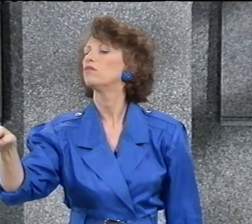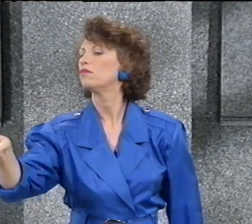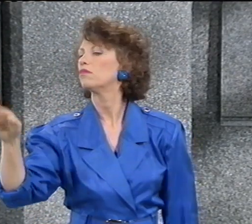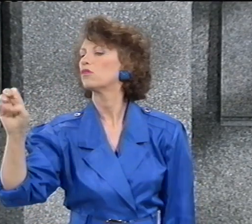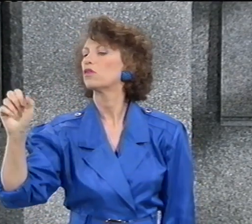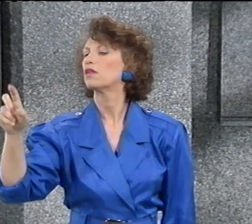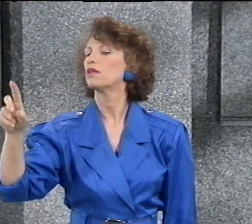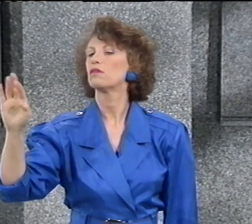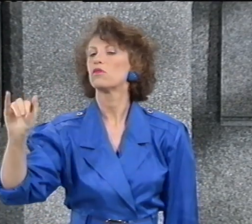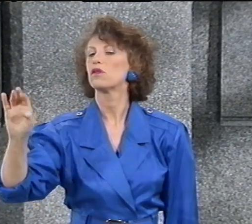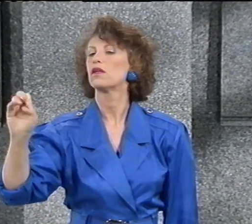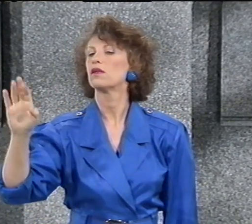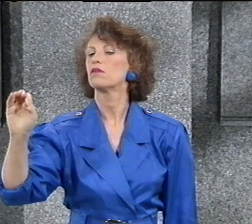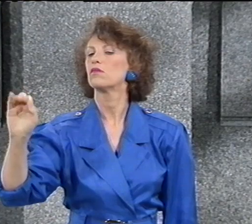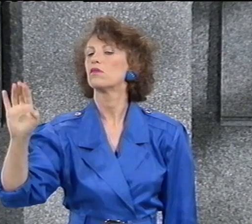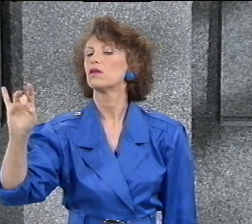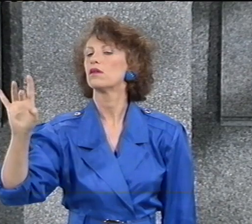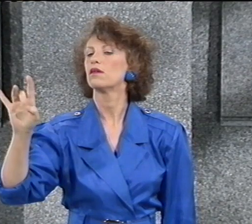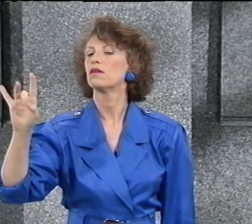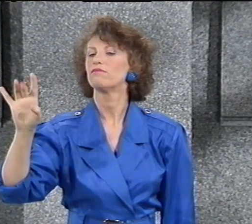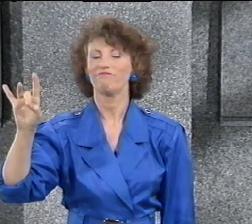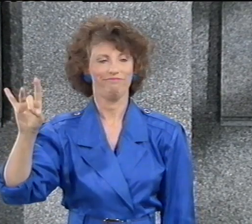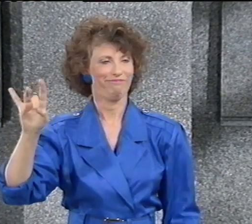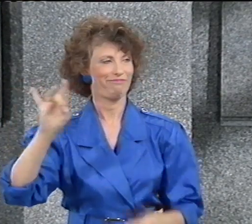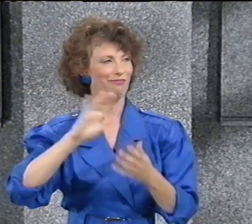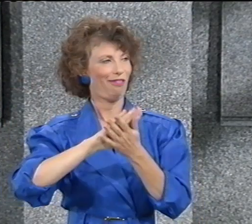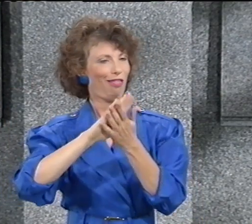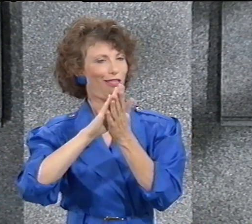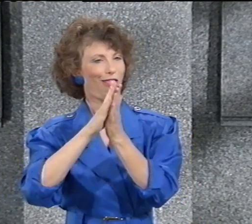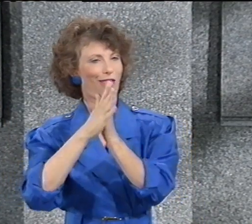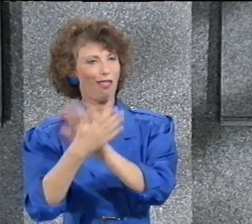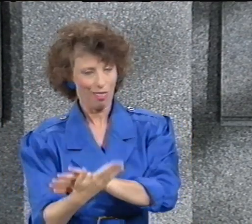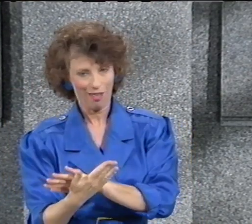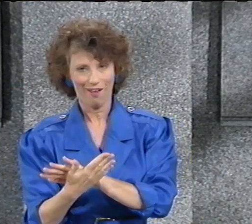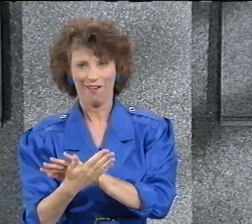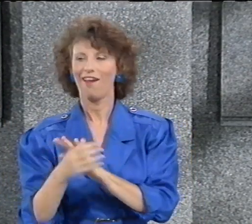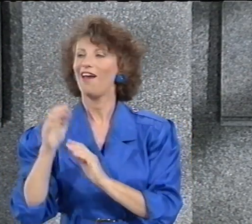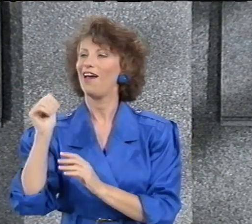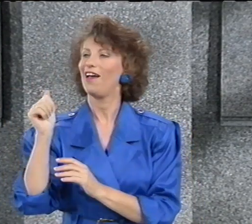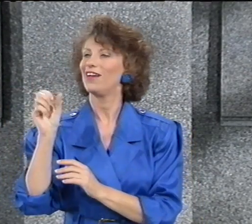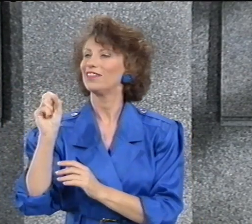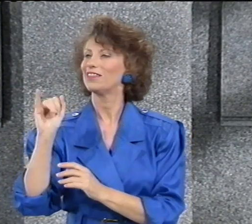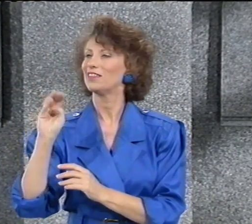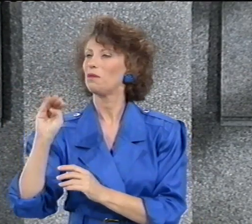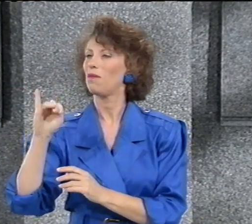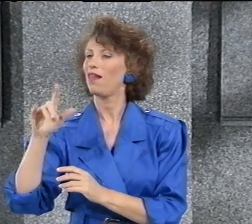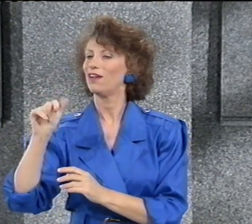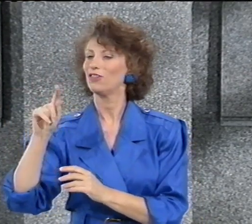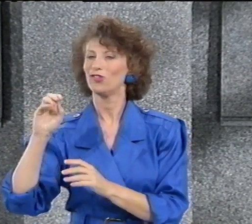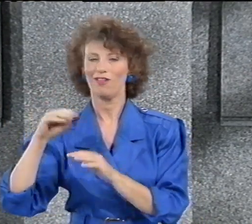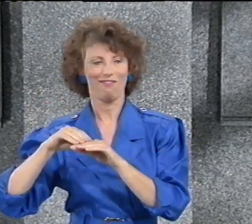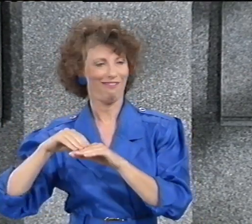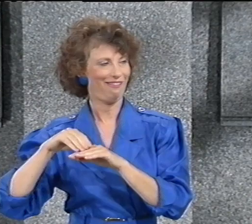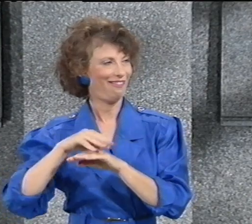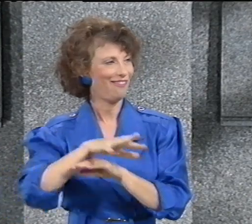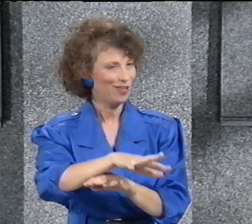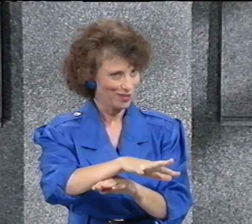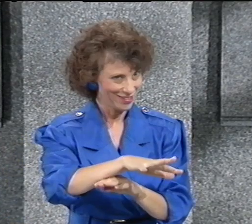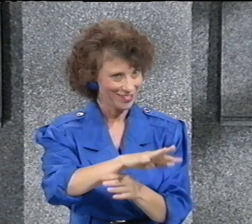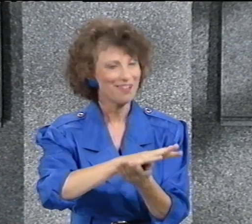fingerspelled. And then that became assimilated to BD and eventually to what looks like the